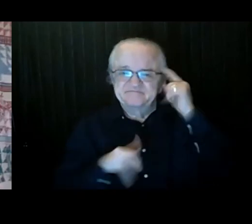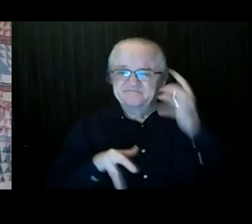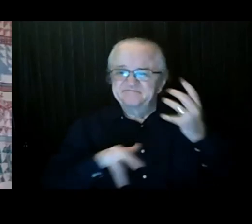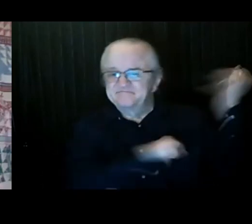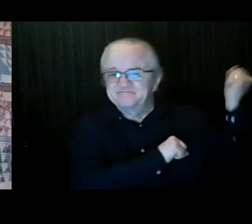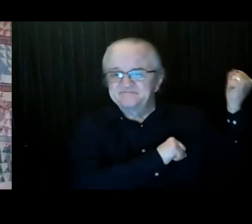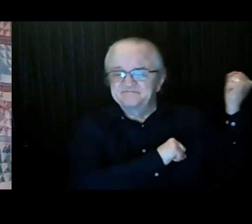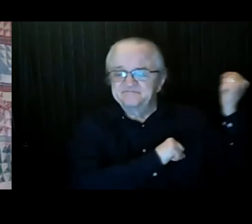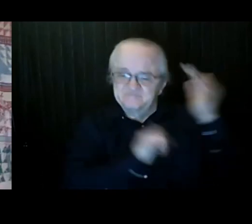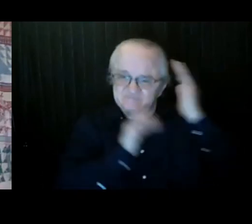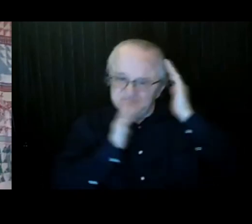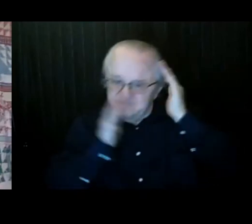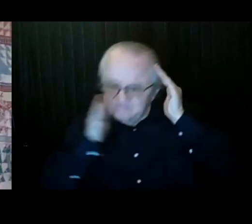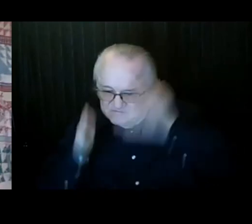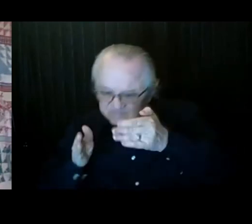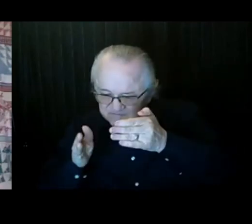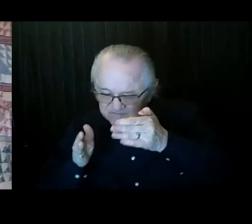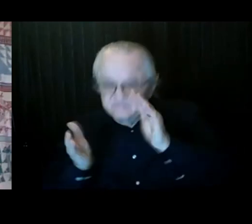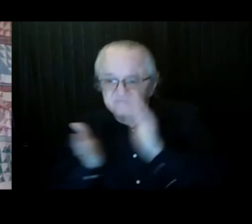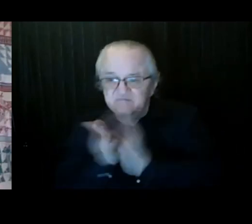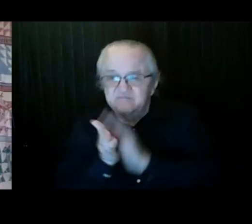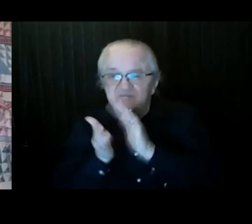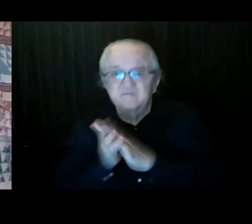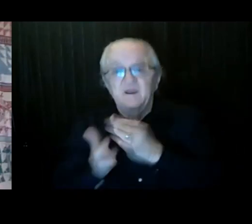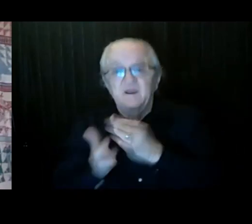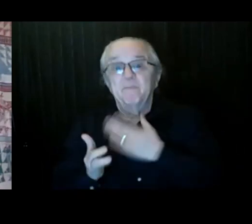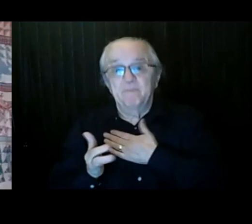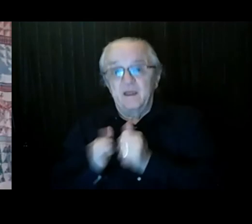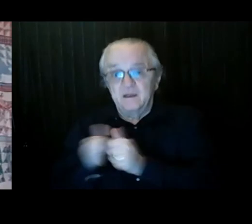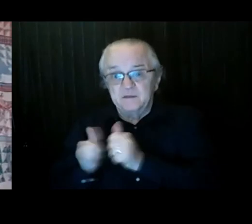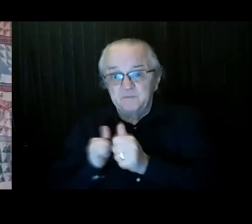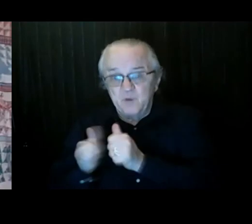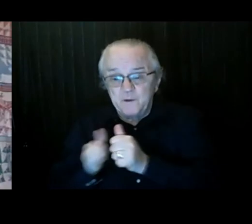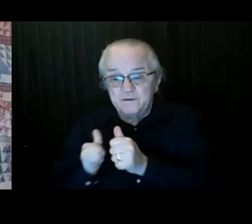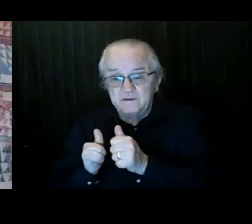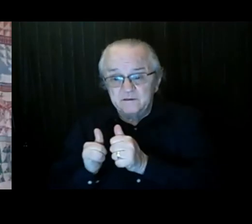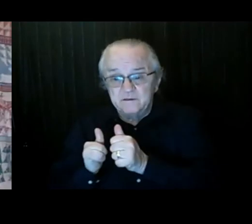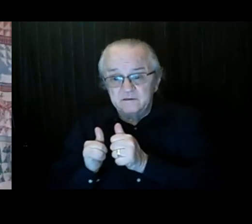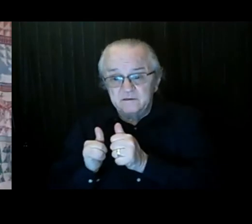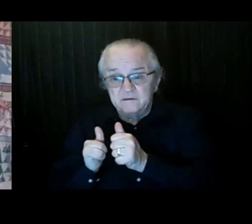school and sports.